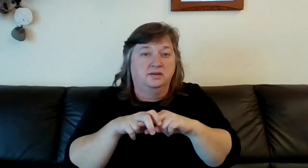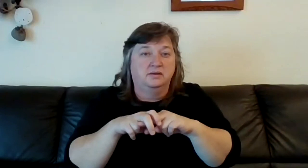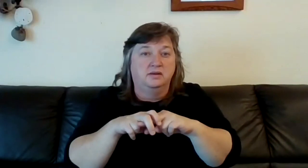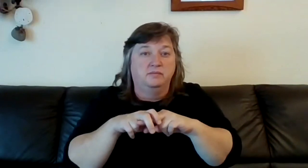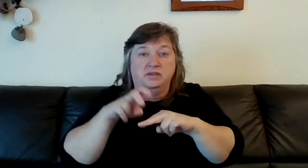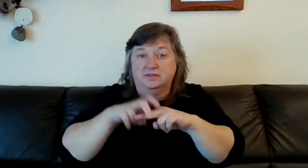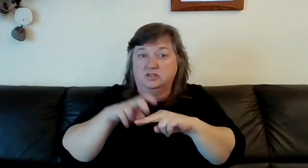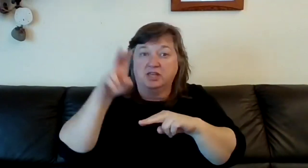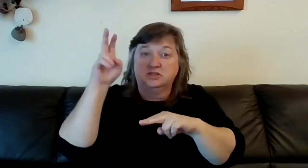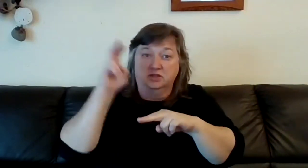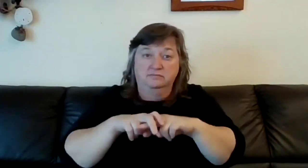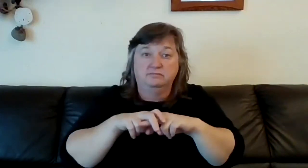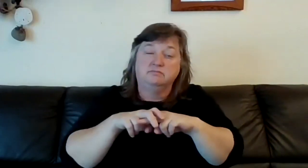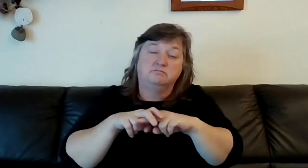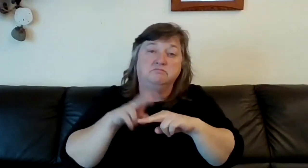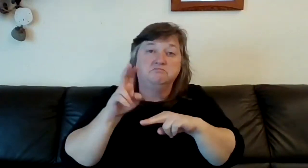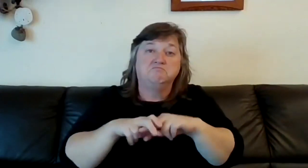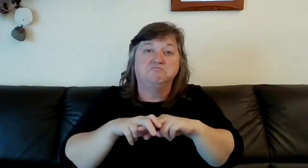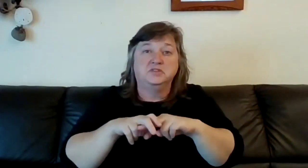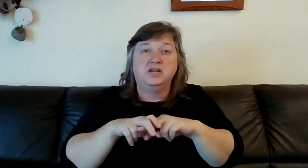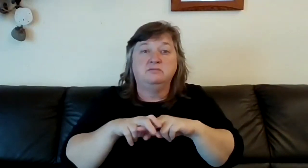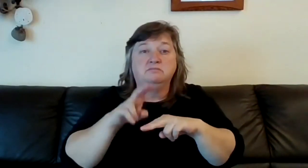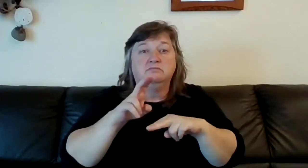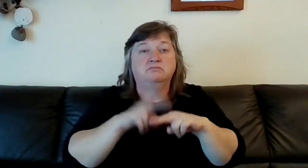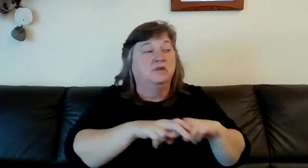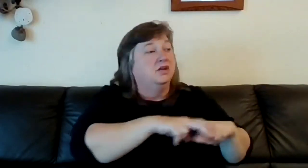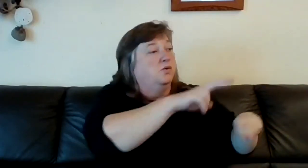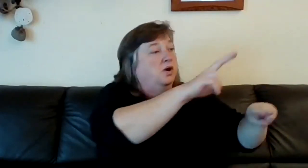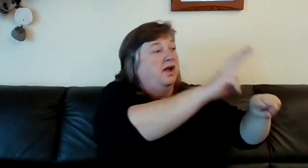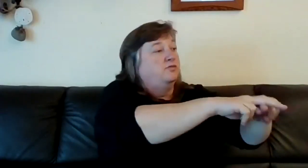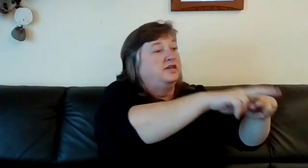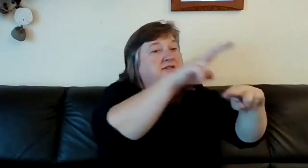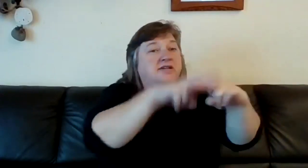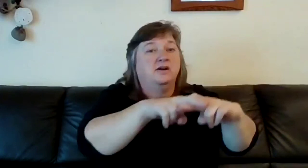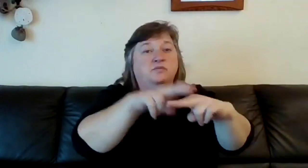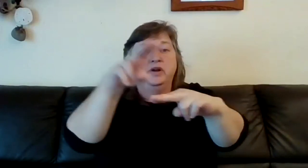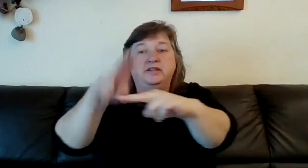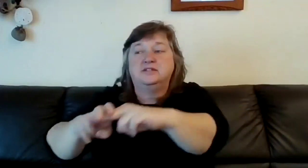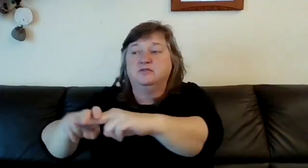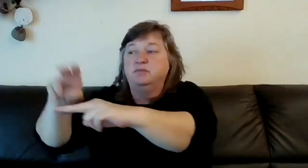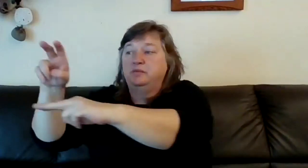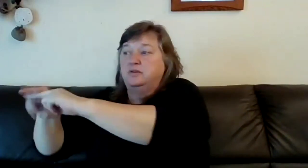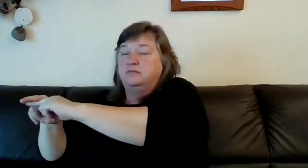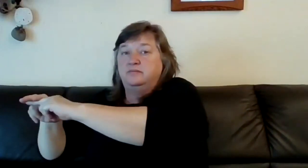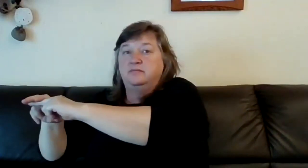can be a suggestion, sit down, or everybody sit down, pointing to different people.